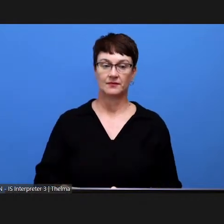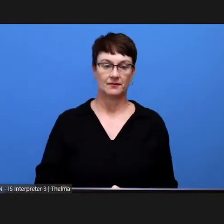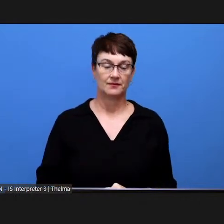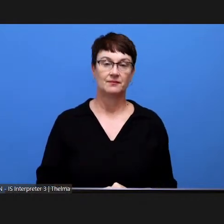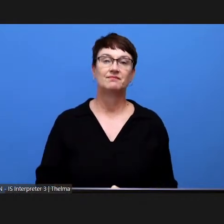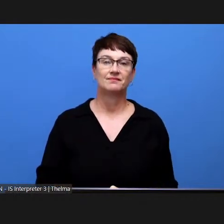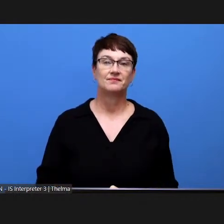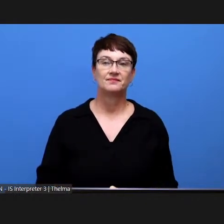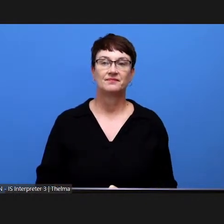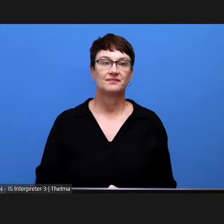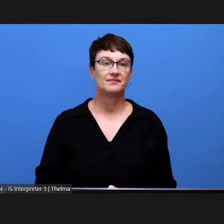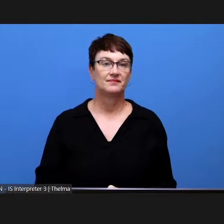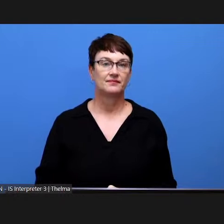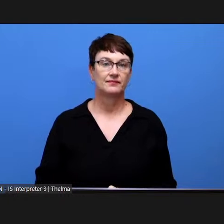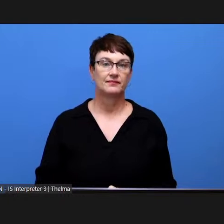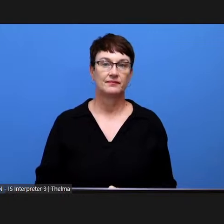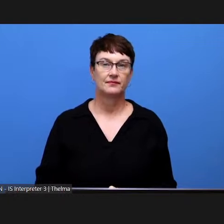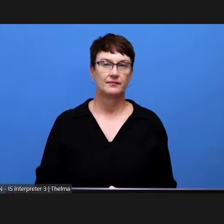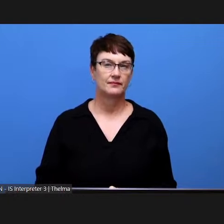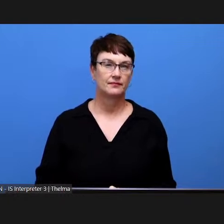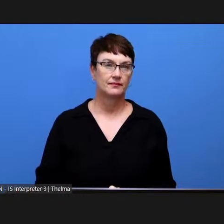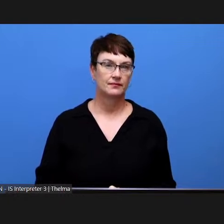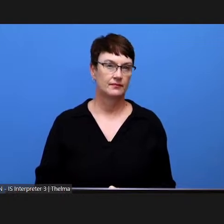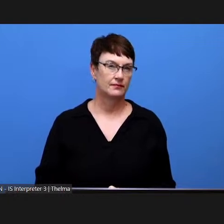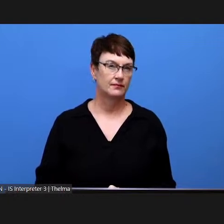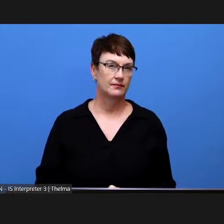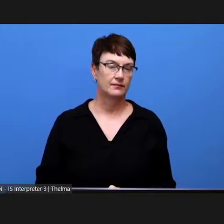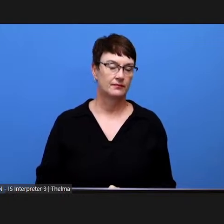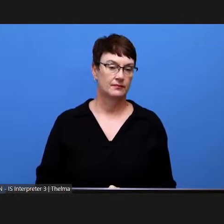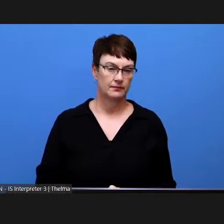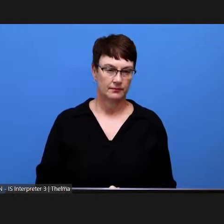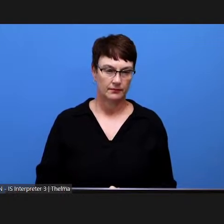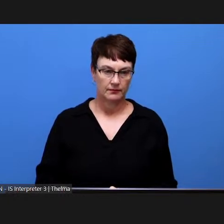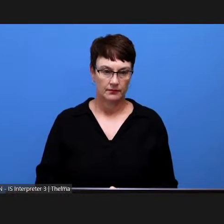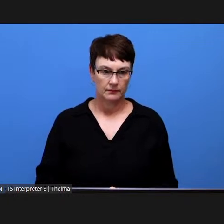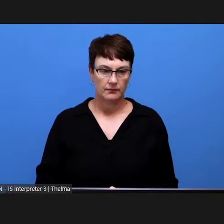Thank you. Thank you very much. I hope you can hear me.